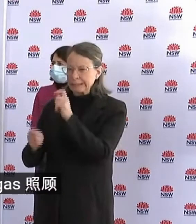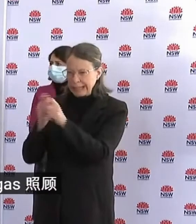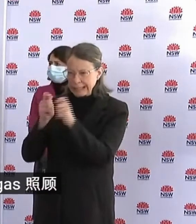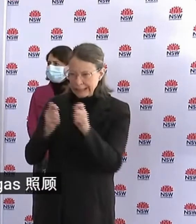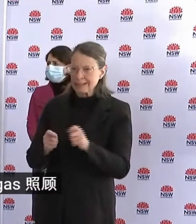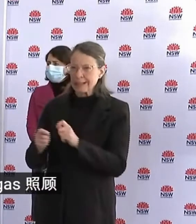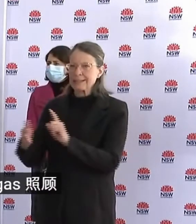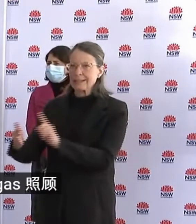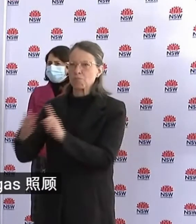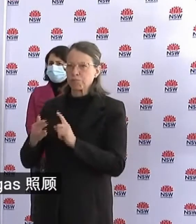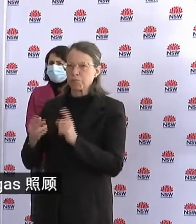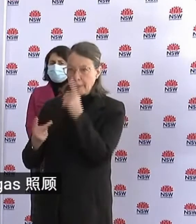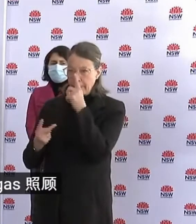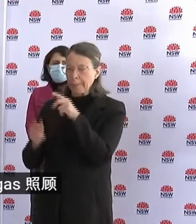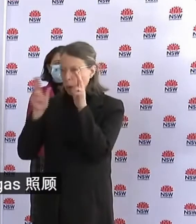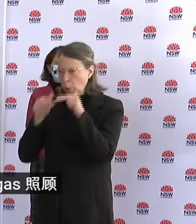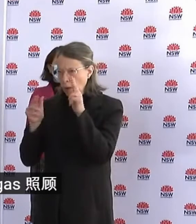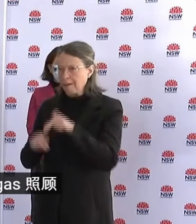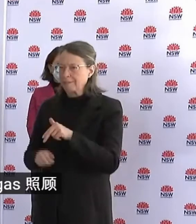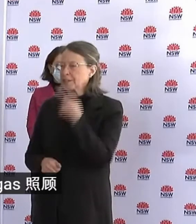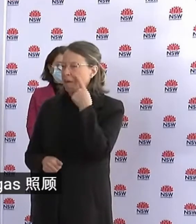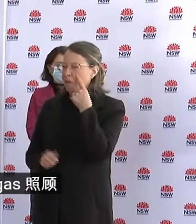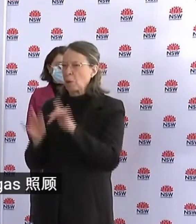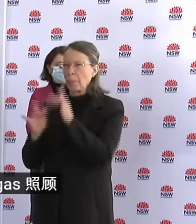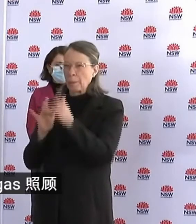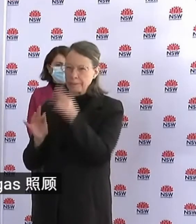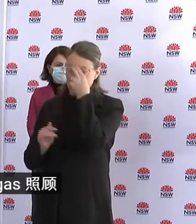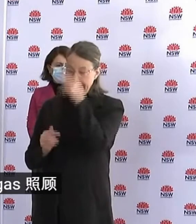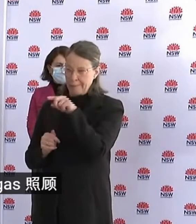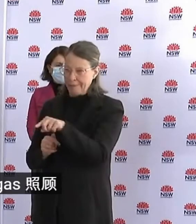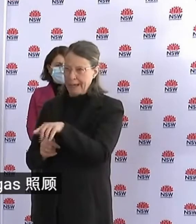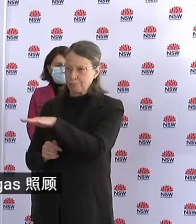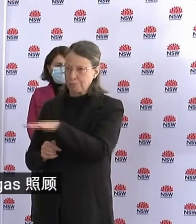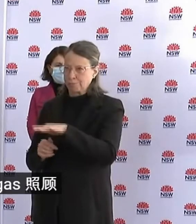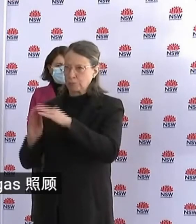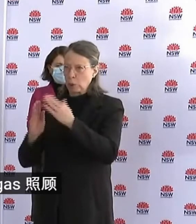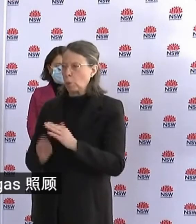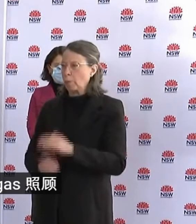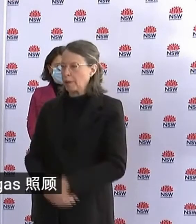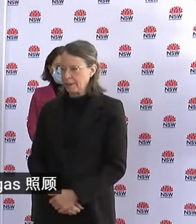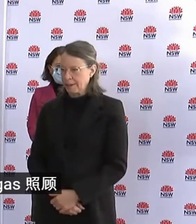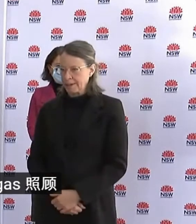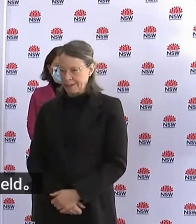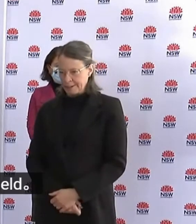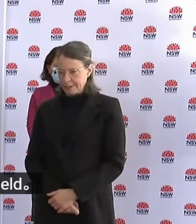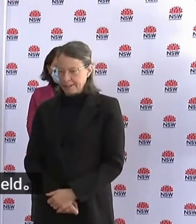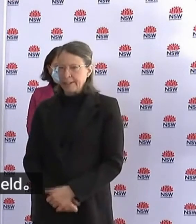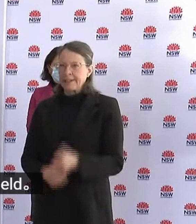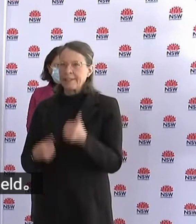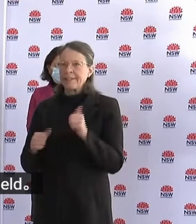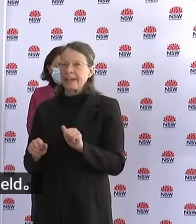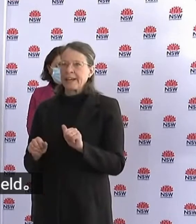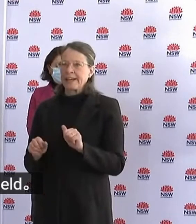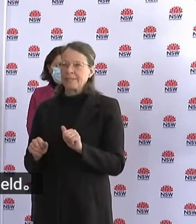for. In terms of LGAs, the 124 cases reported yesterday by LGA,